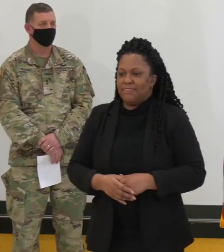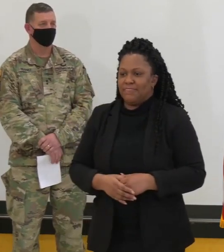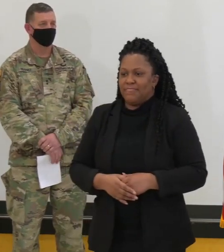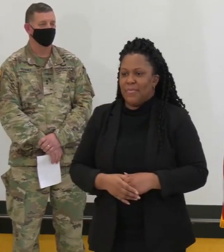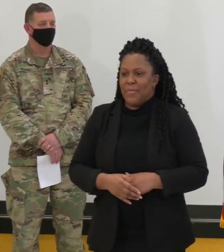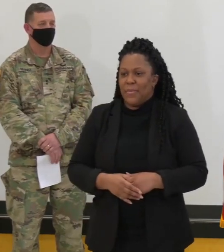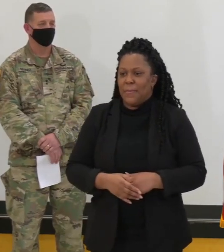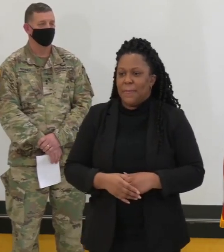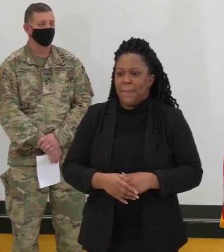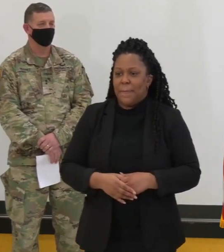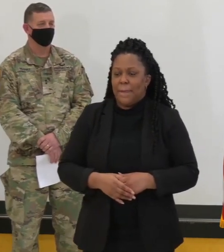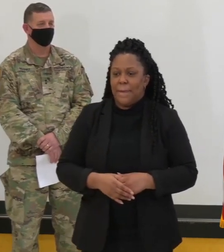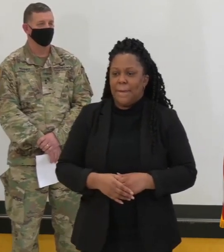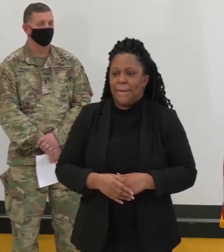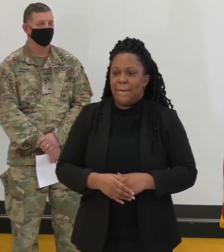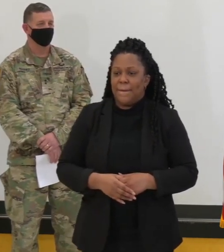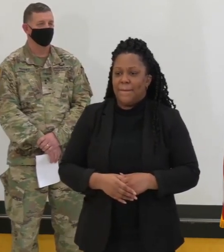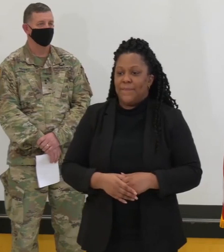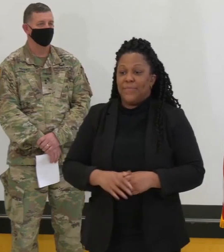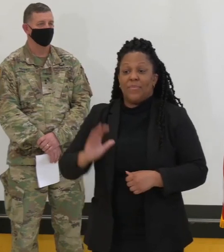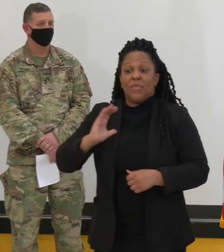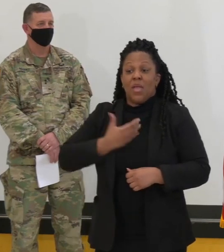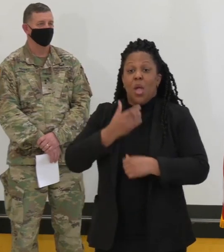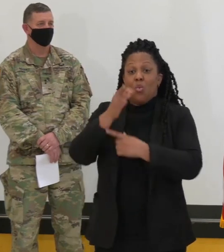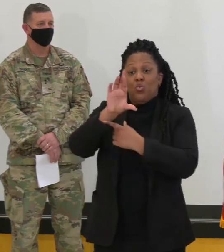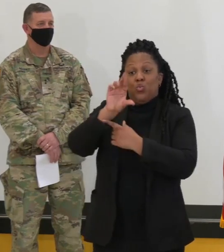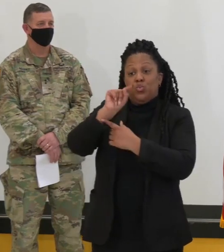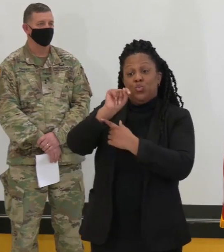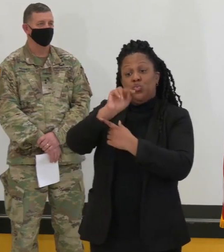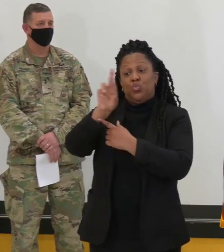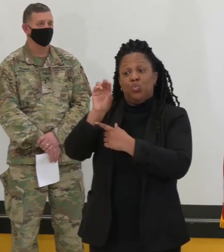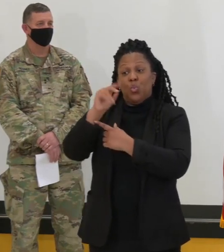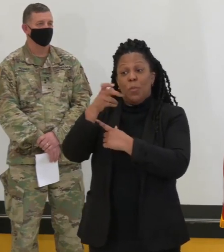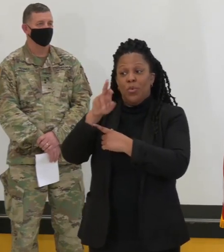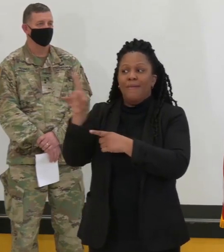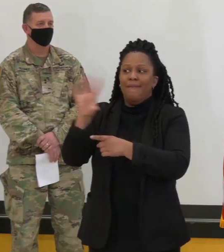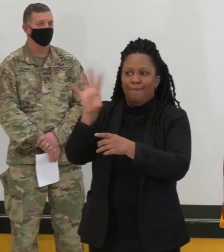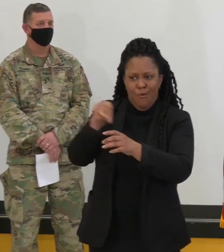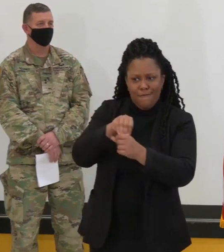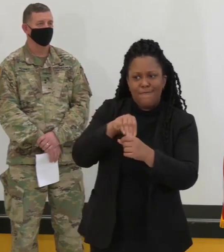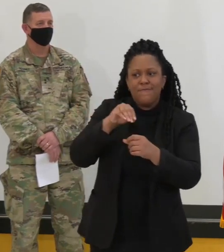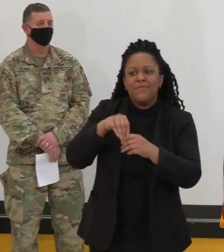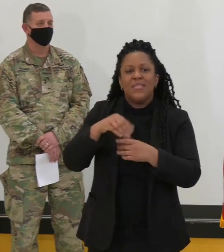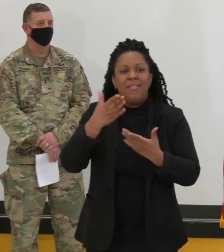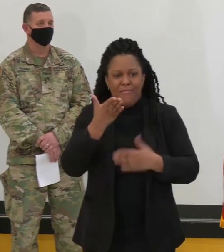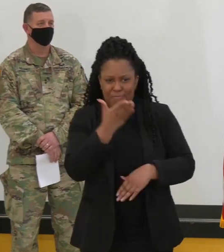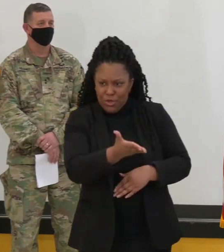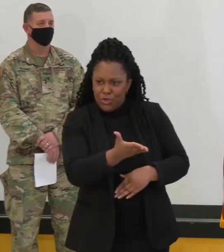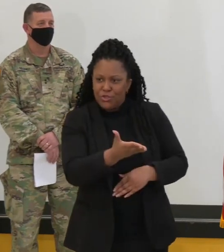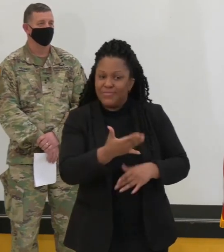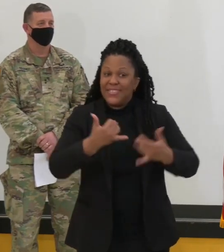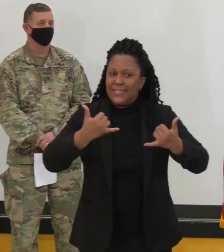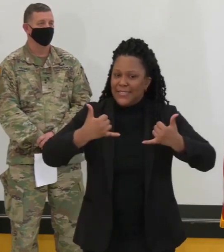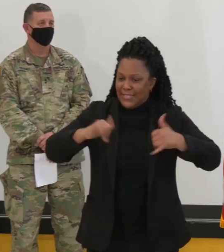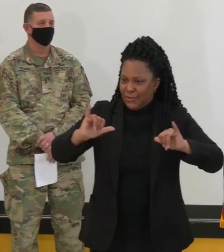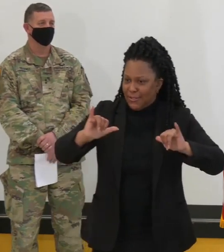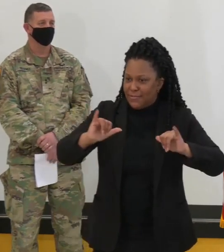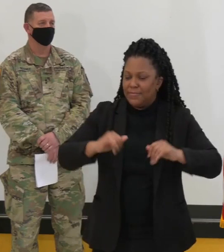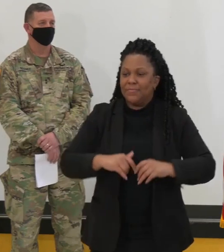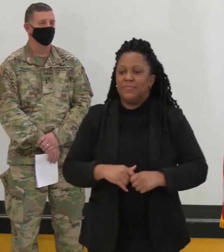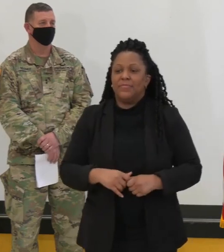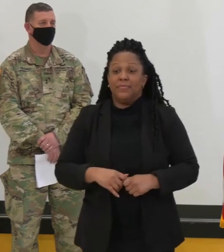after learning of the incident. And thankfully, we did because they were easily deployed immediately upon when the need came